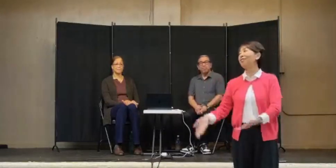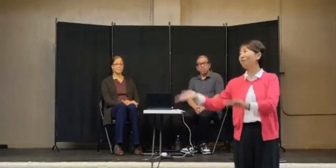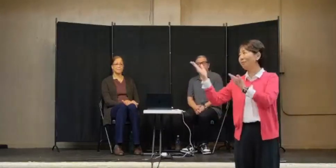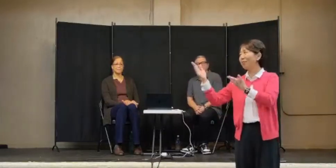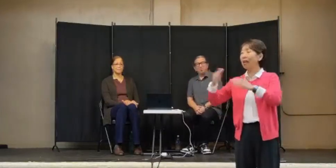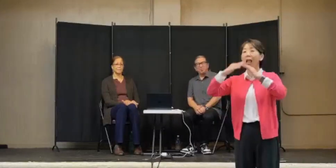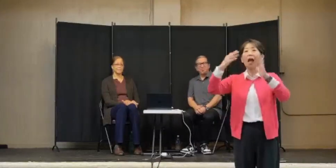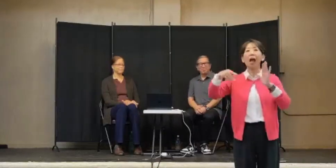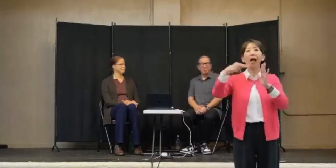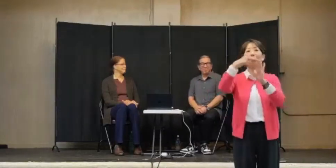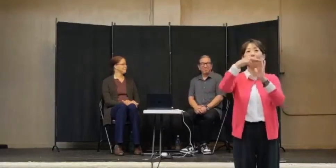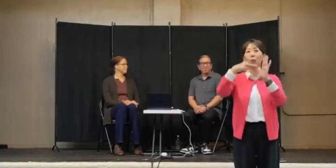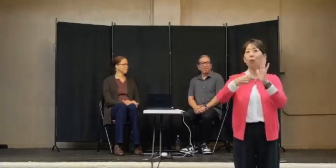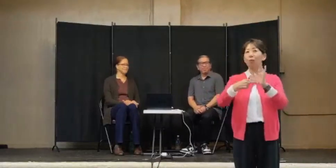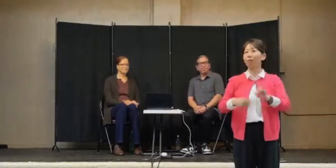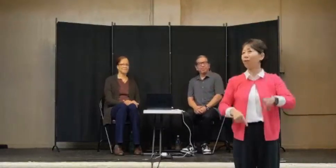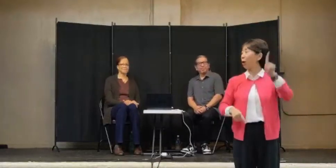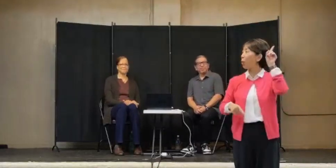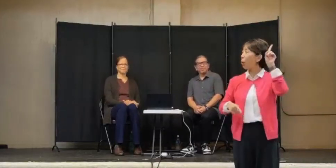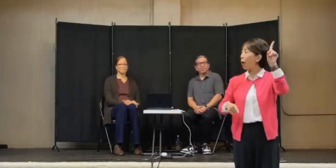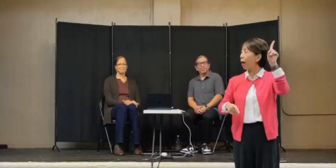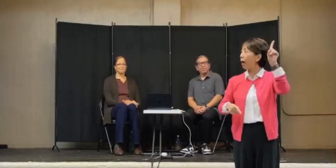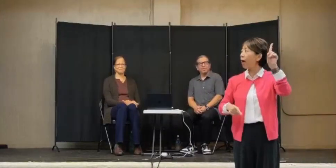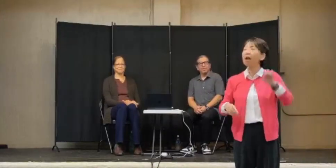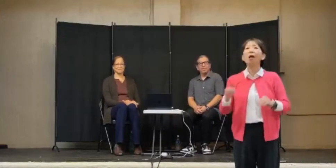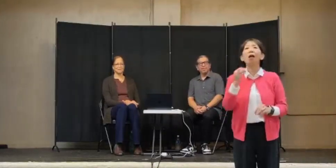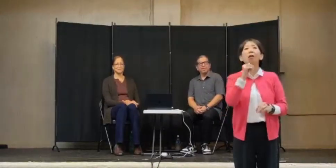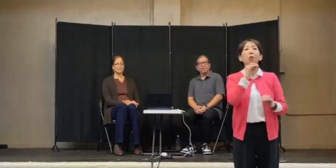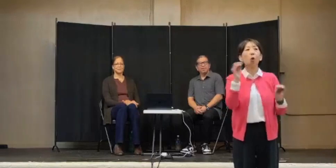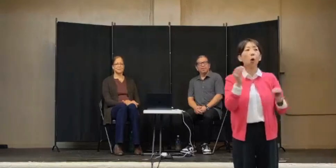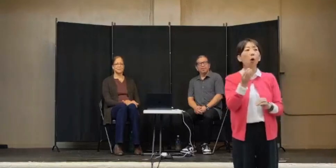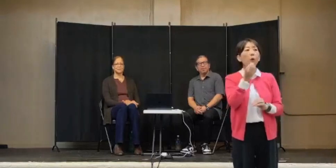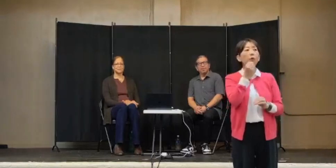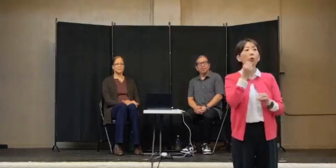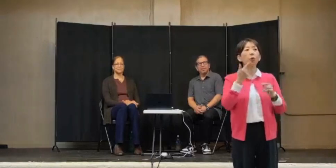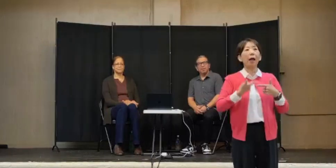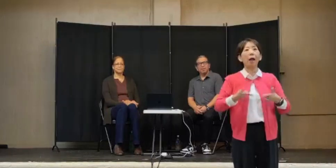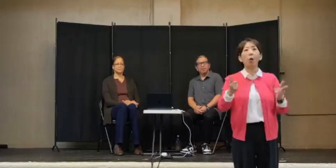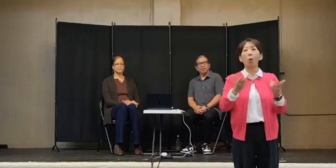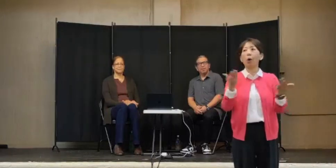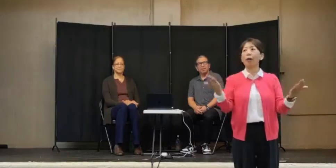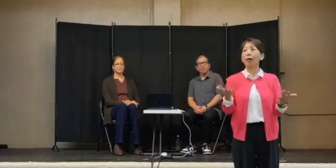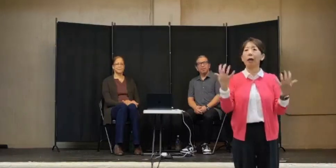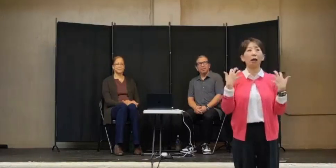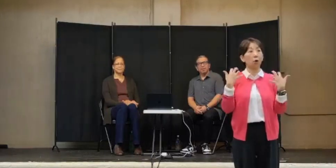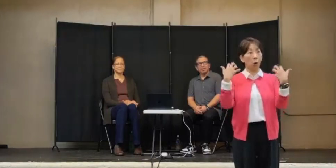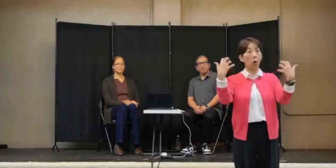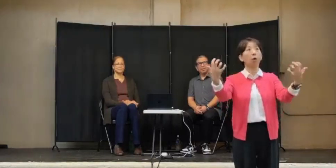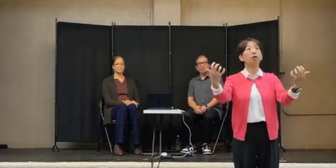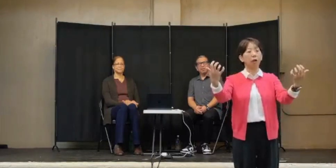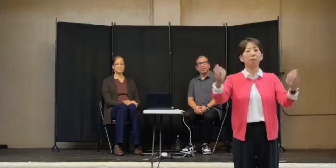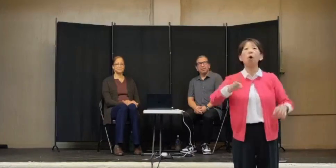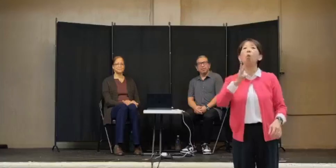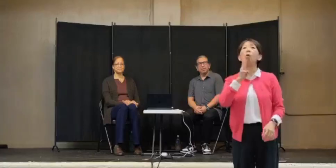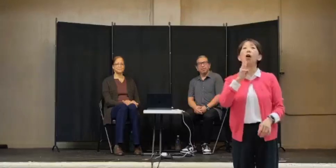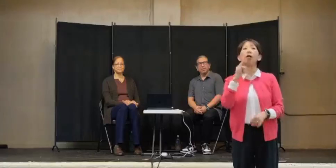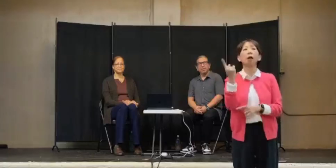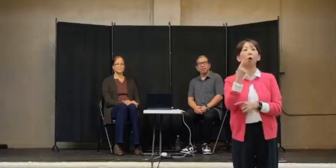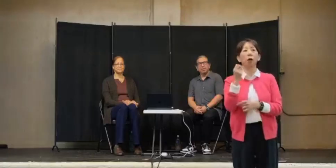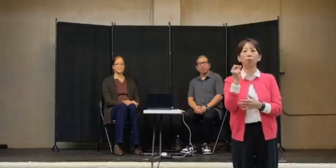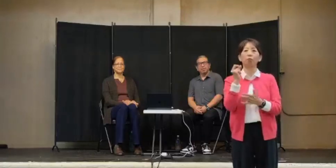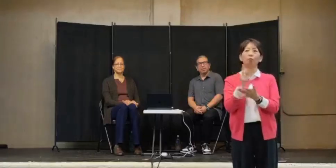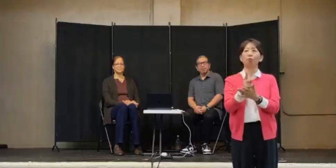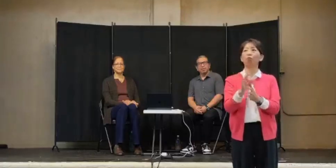Oh, there we go. Okay. So here we go. These are our house rules for today. The first one says no food and drinks are allowed in